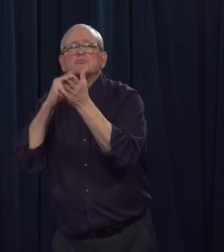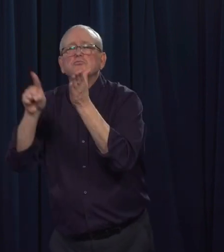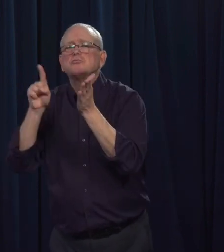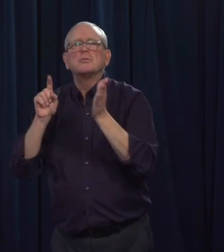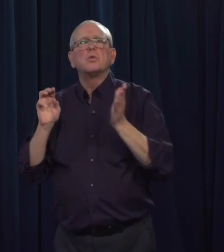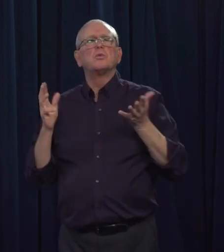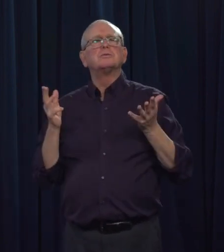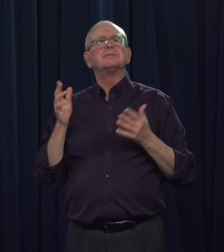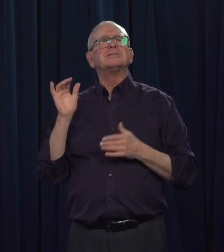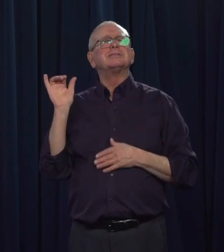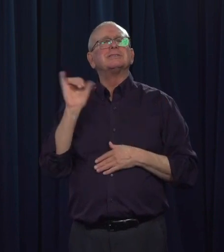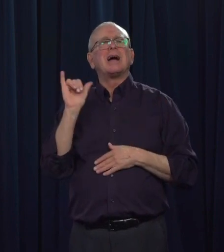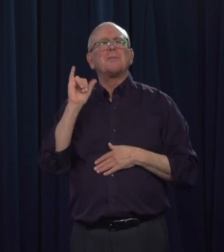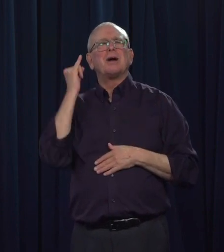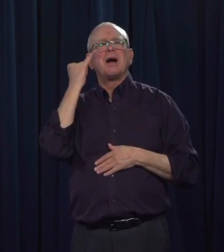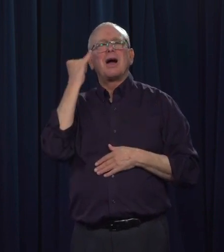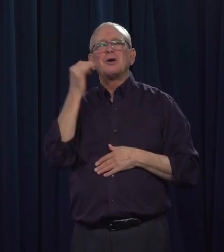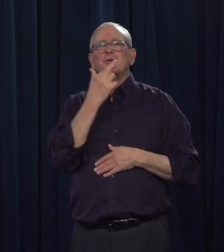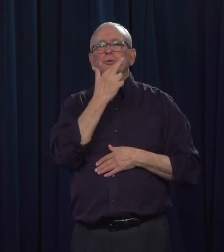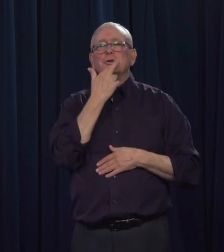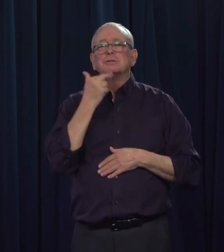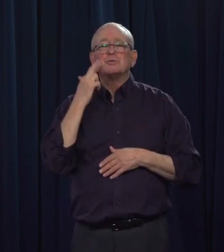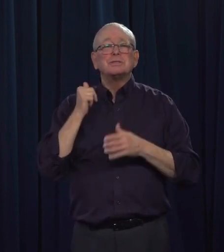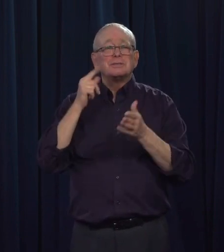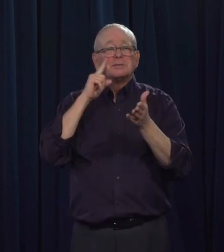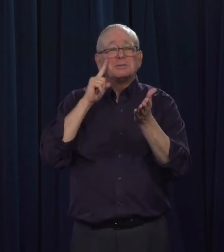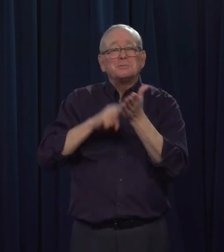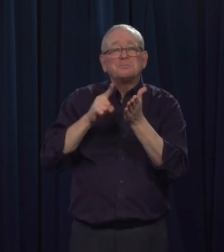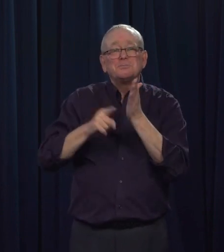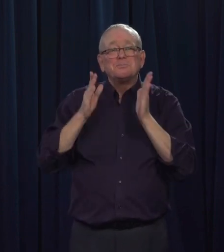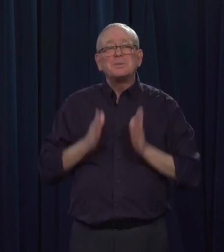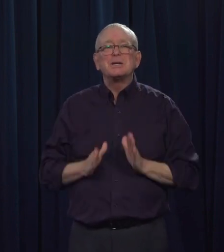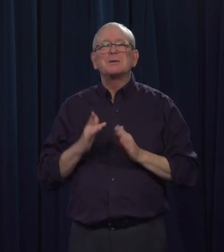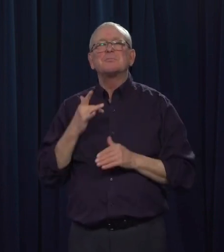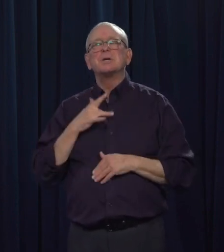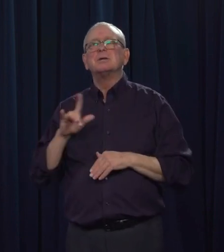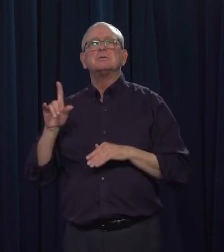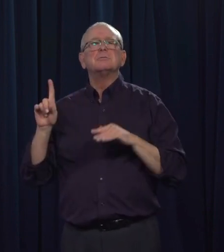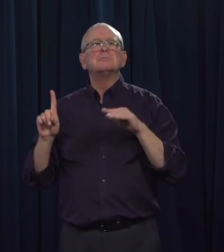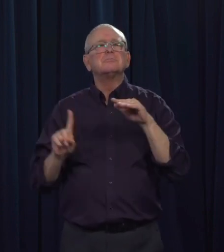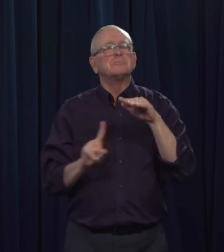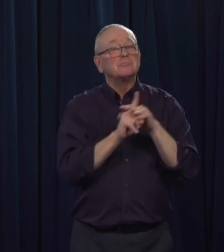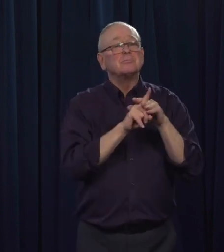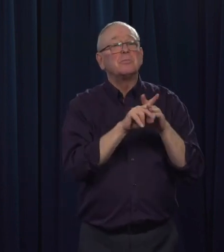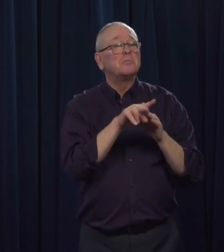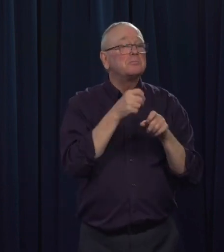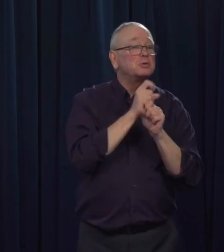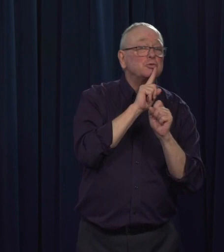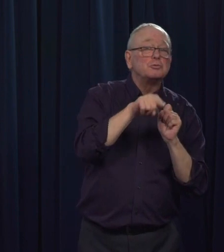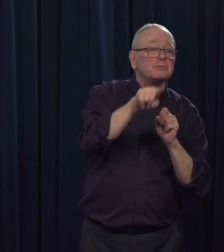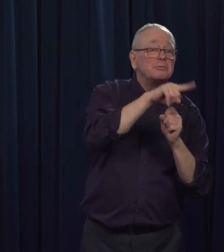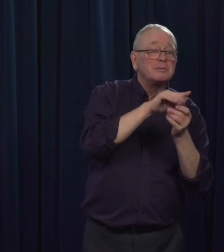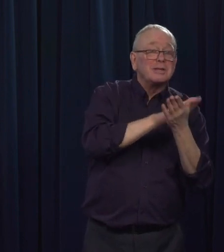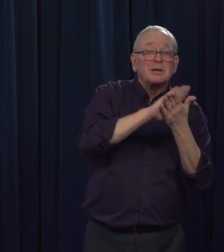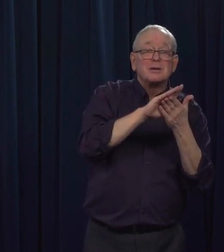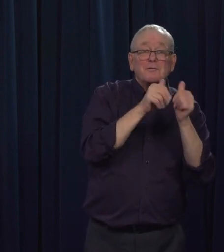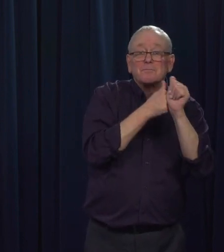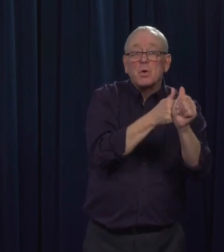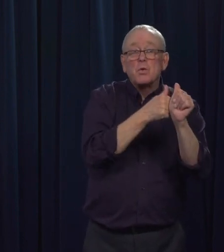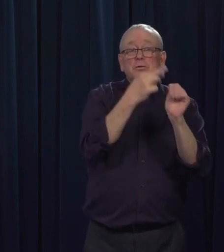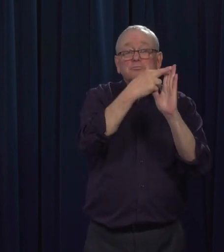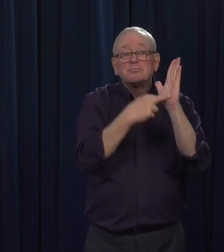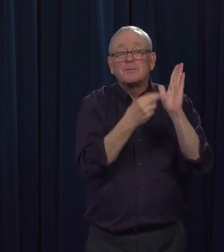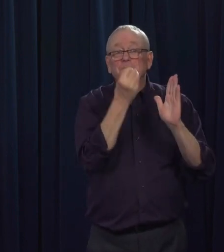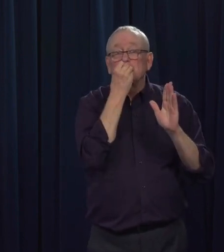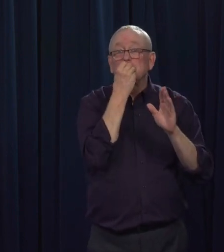in pre-virus times, you know, to check on restaurants and check on their cleanliness and various other regulations. Is there, or is